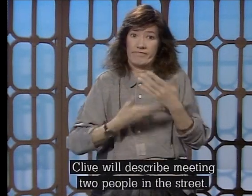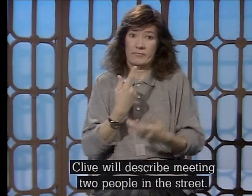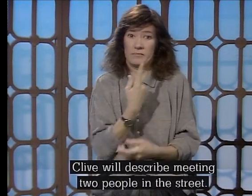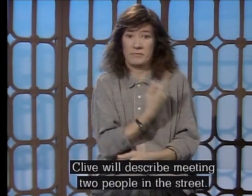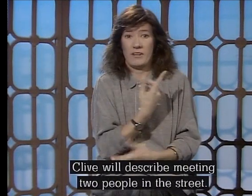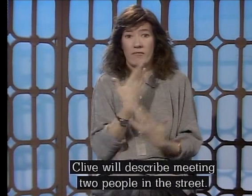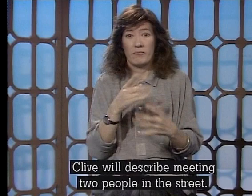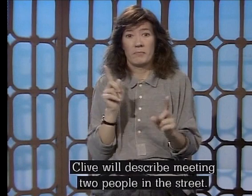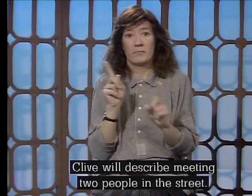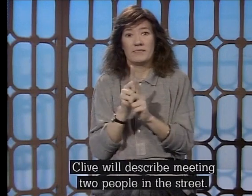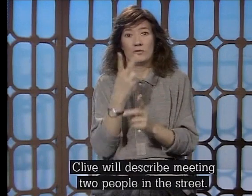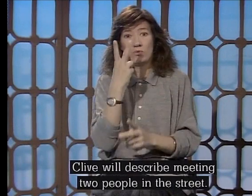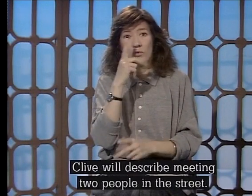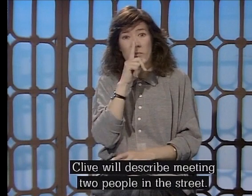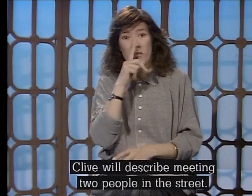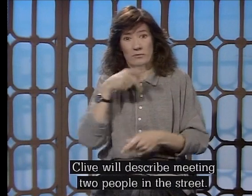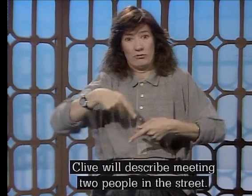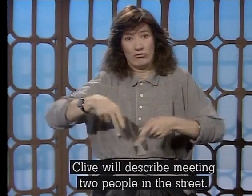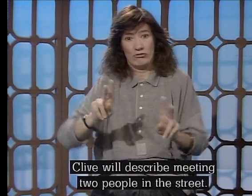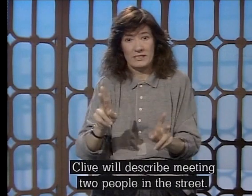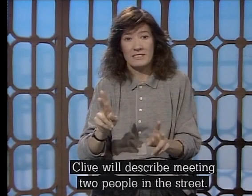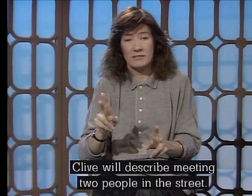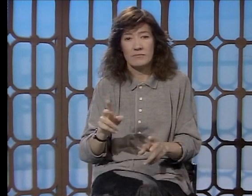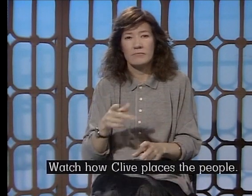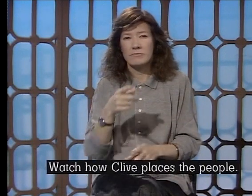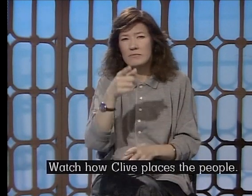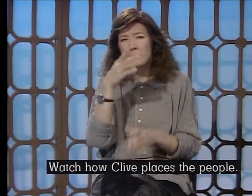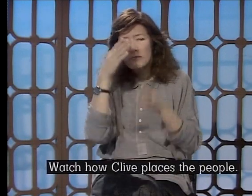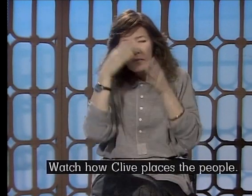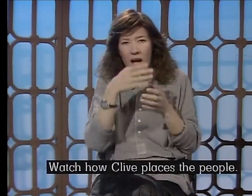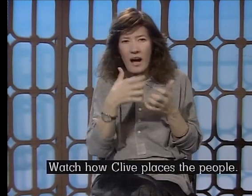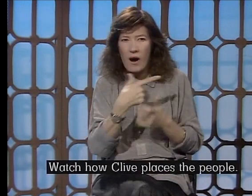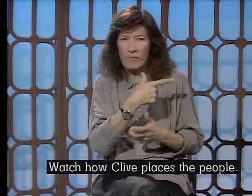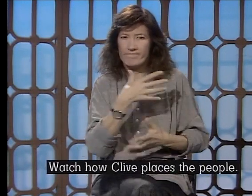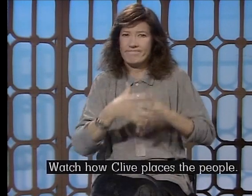street. Concentrate on the way in which Clive places the people.